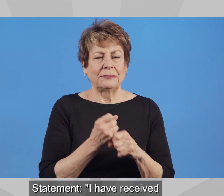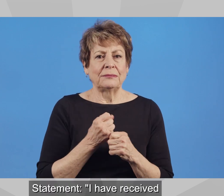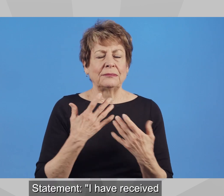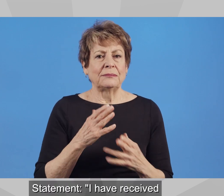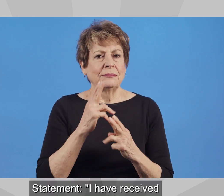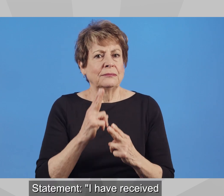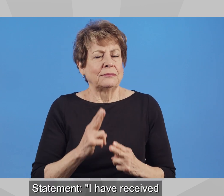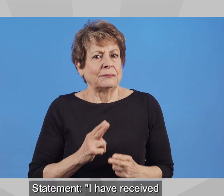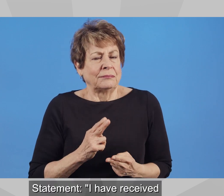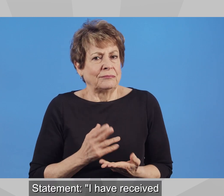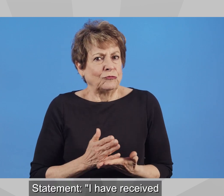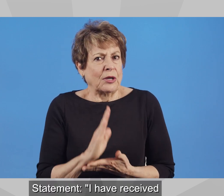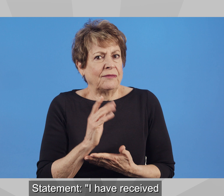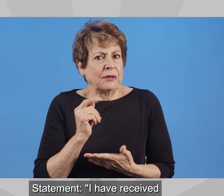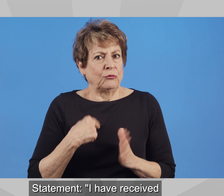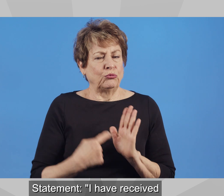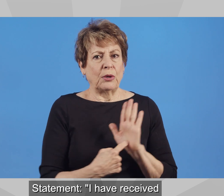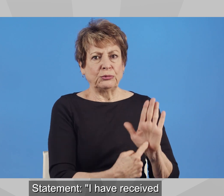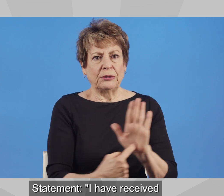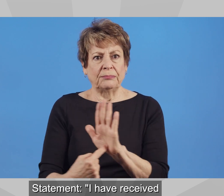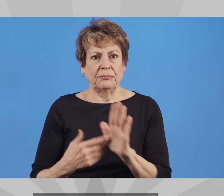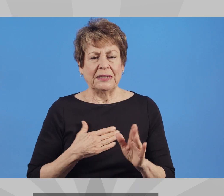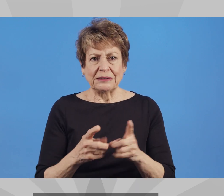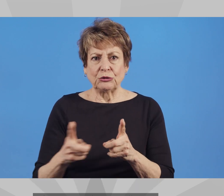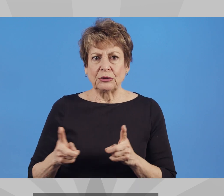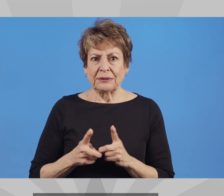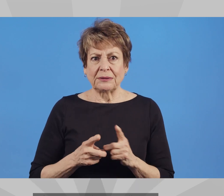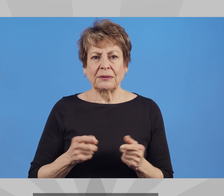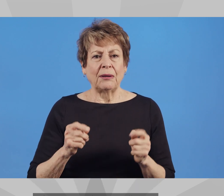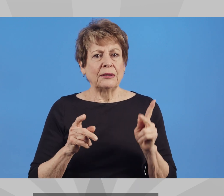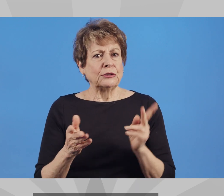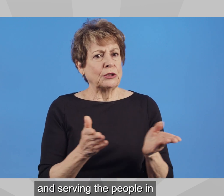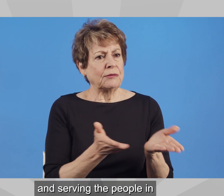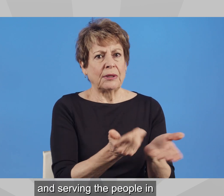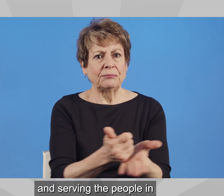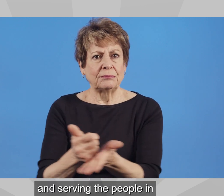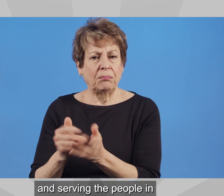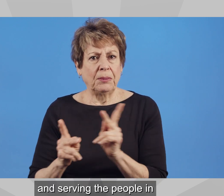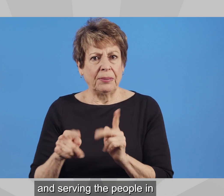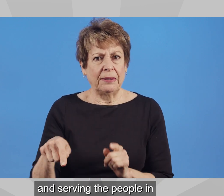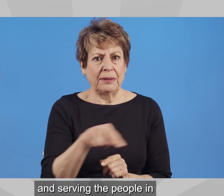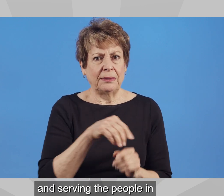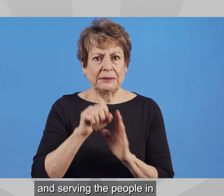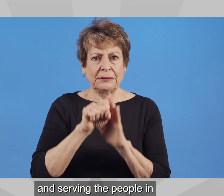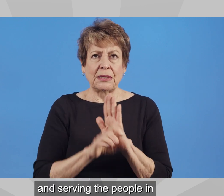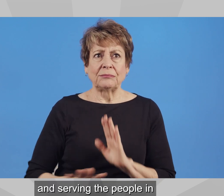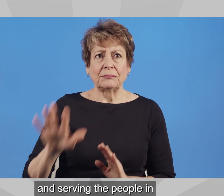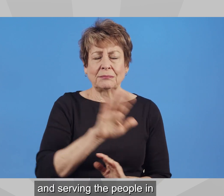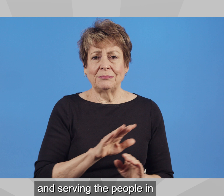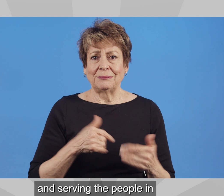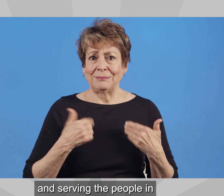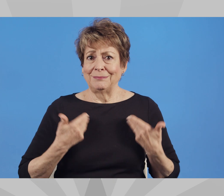Statement. I have received the great privilege of representing my district and serving the people in our state as